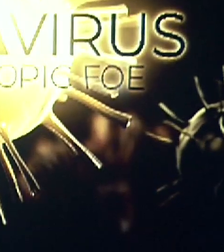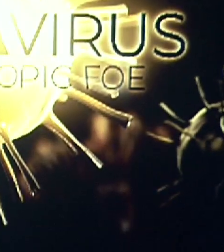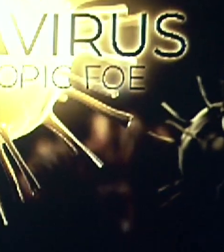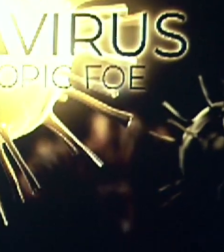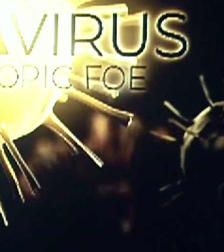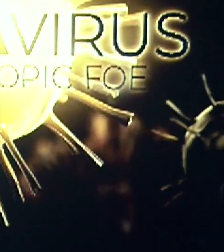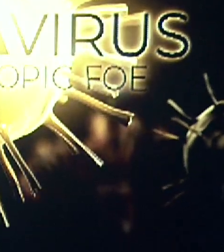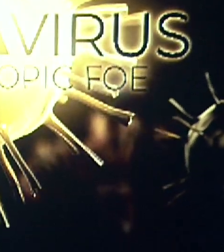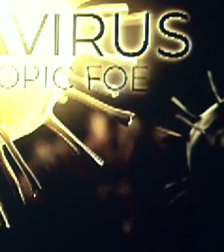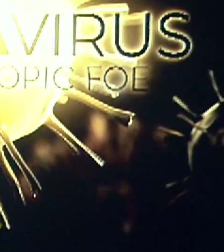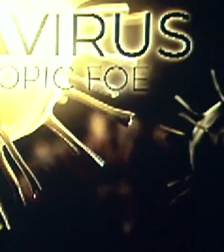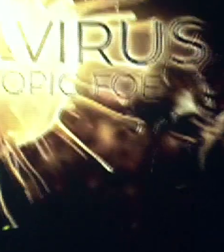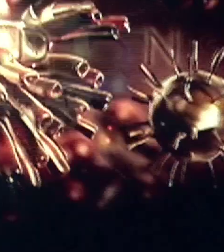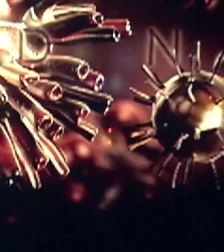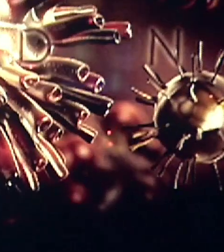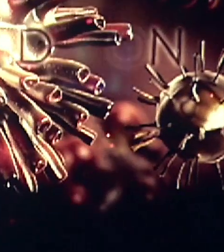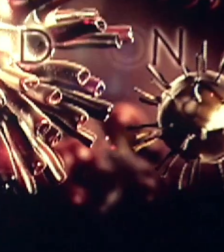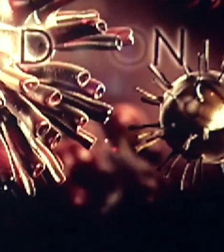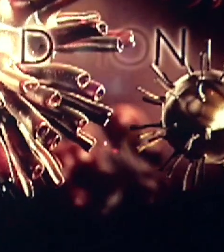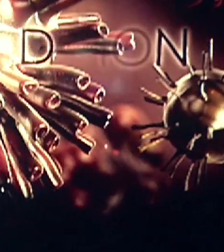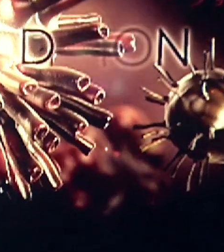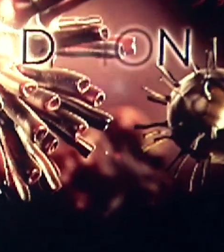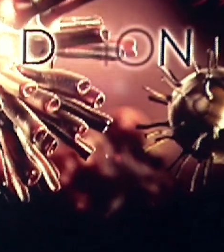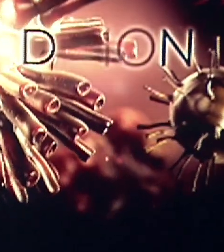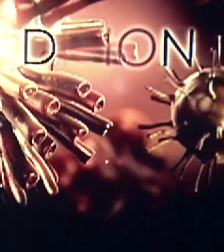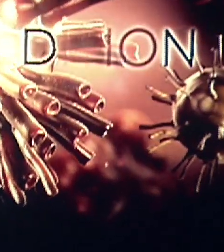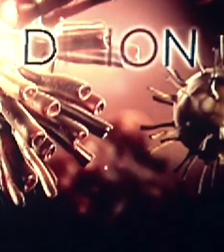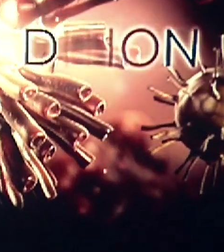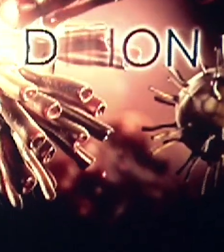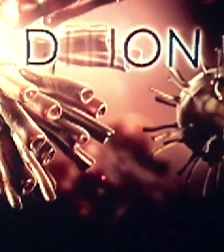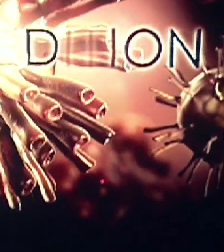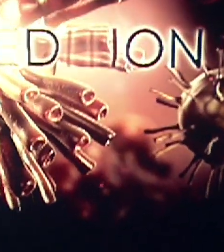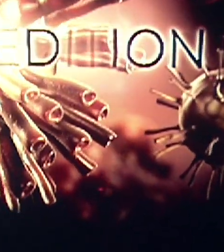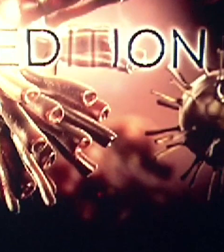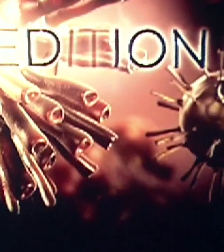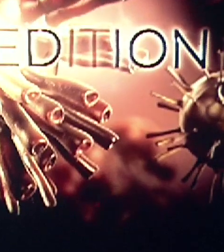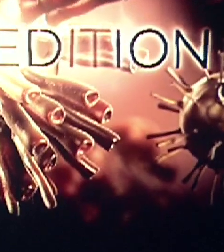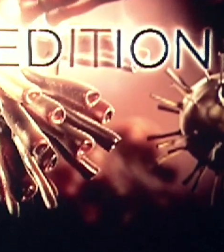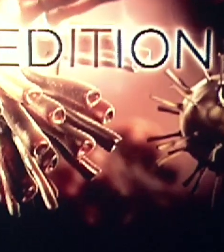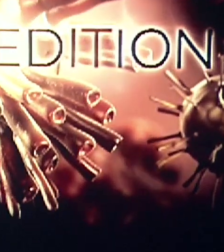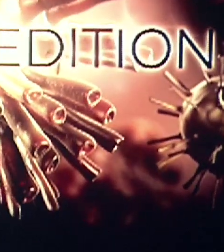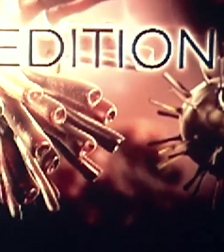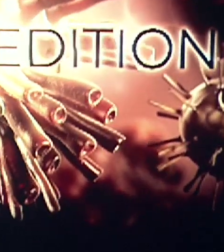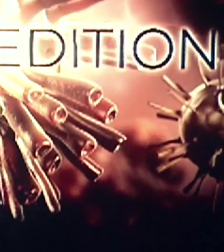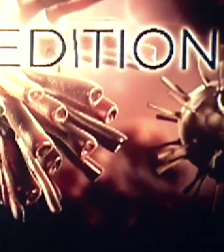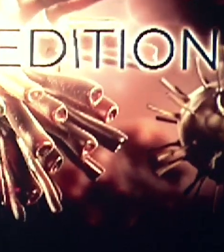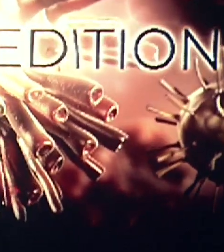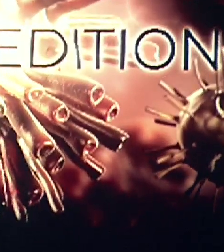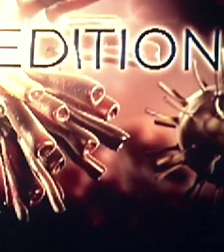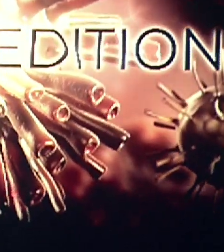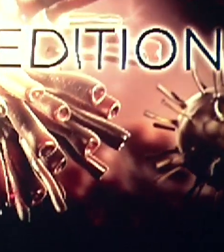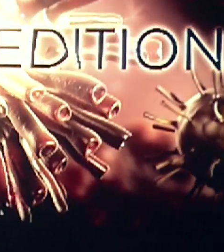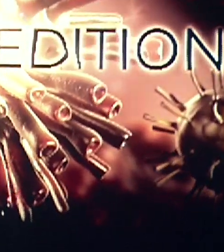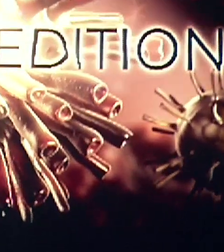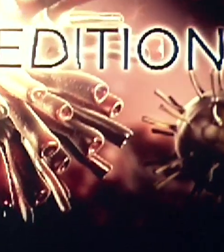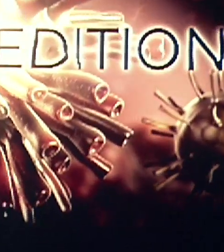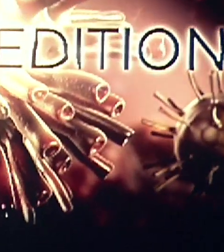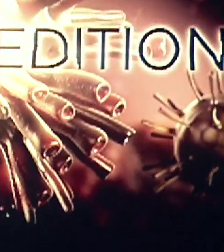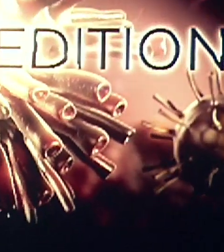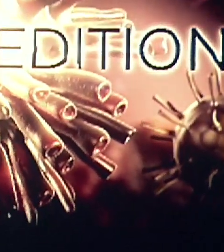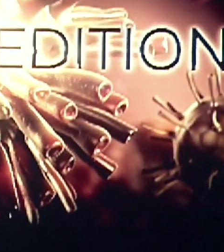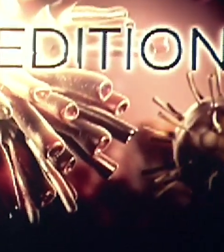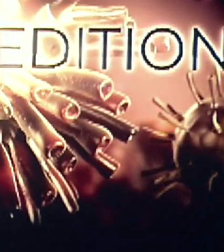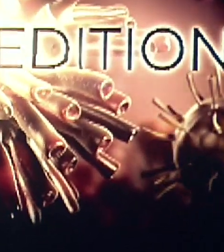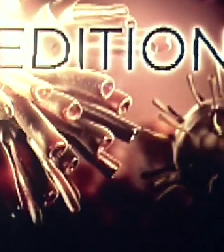surge in COVID-19 cases leading to a heavier focus on prevention. Good morning, everyone. I'm Akash Lapinder, and this is